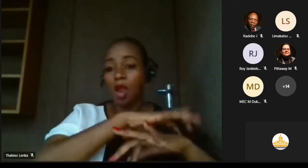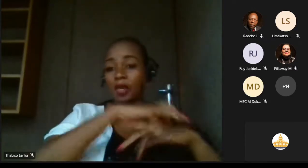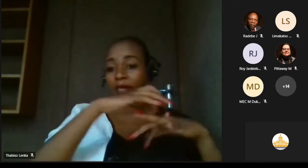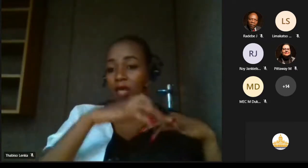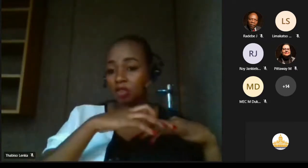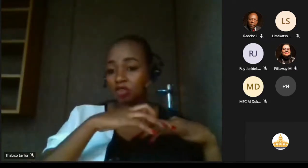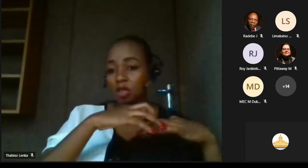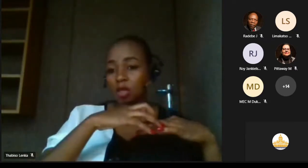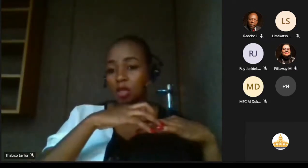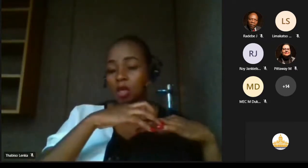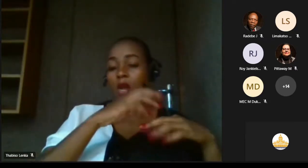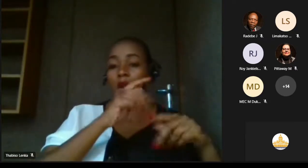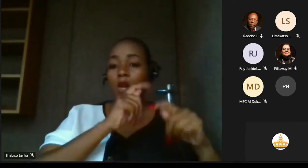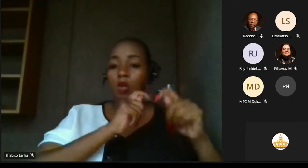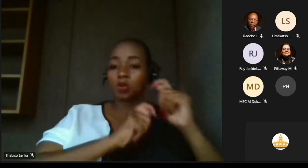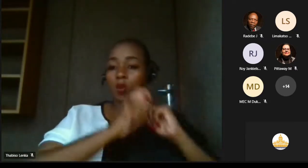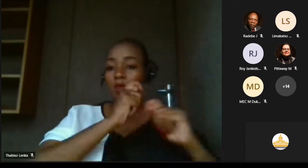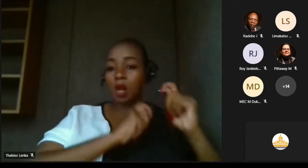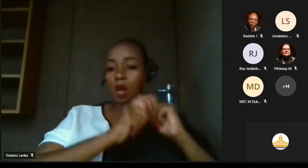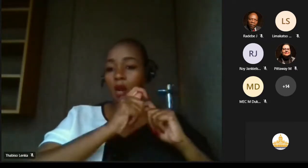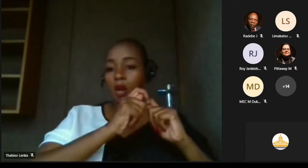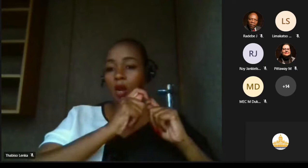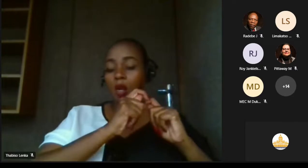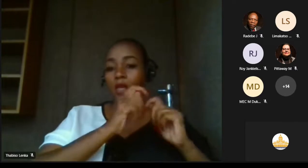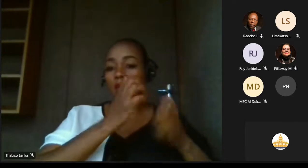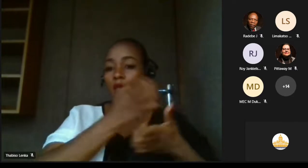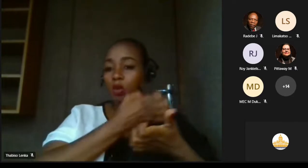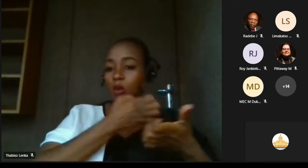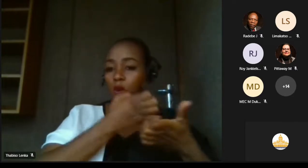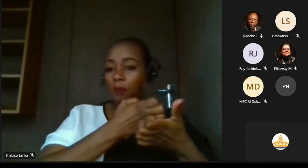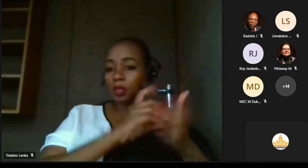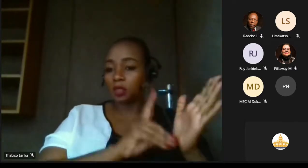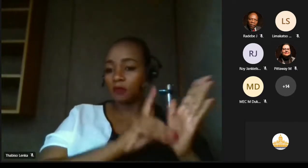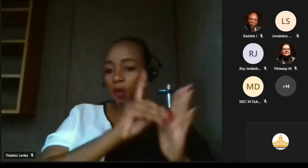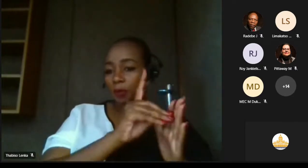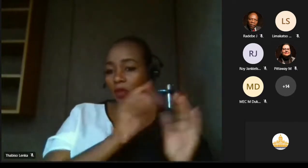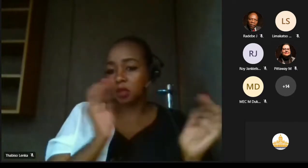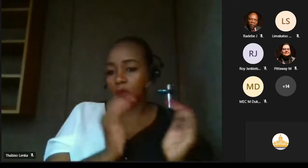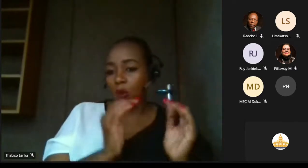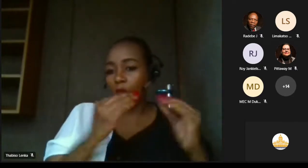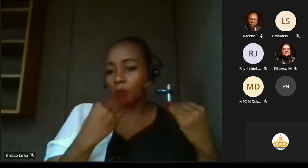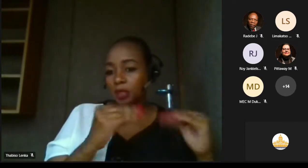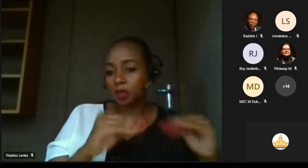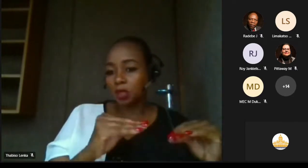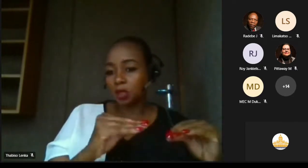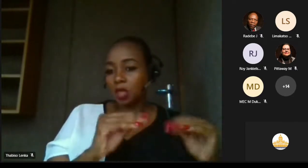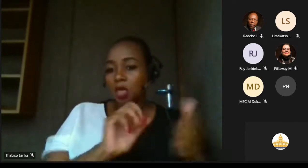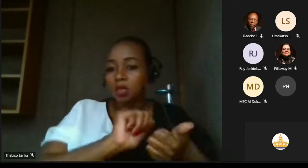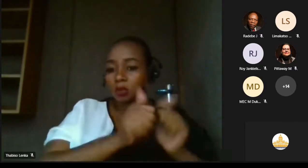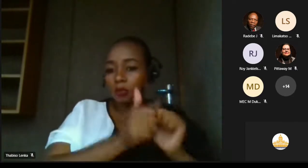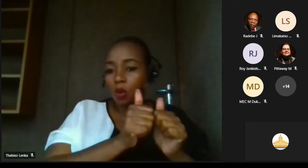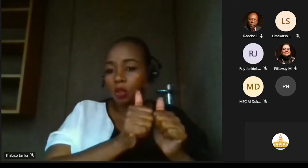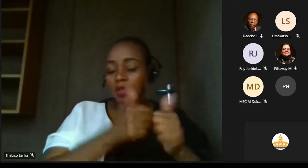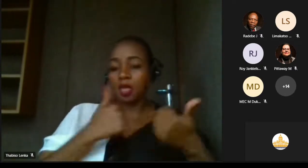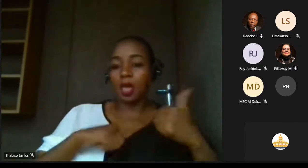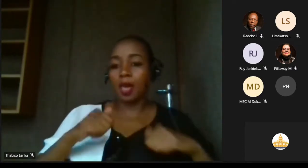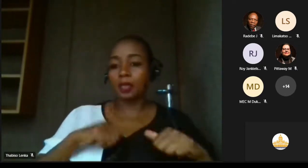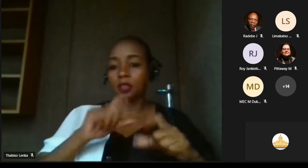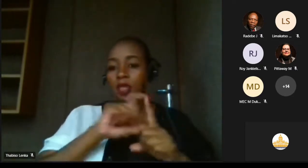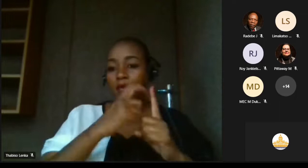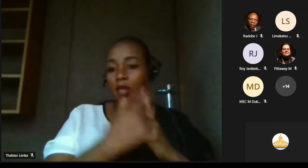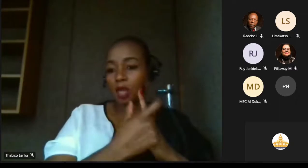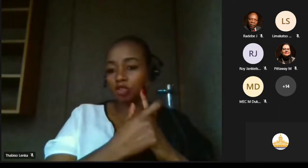Agriculture, Rural, Economic Development, Small Business, Sports, Arts and